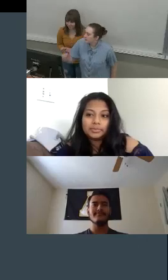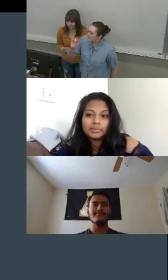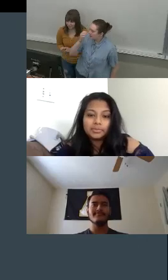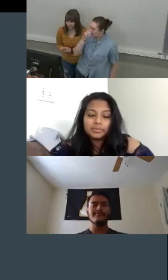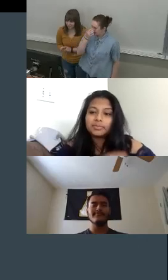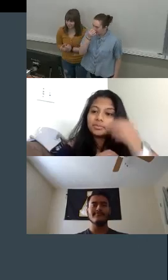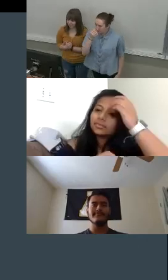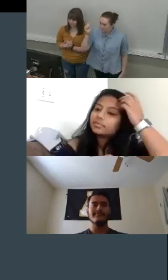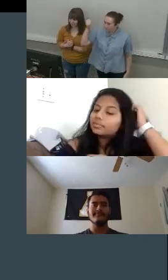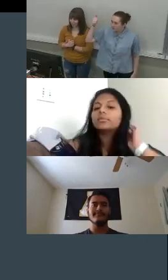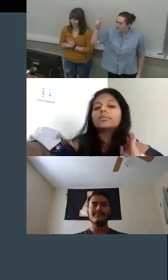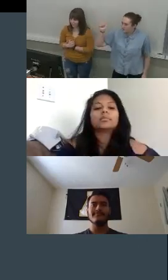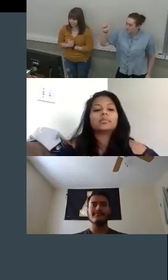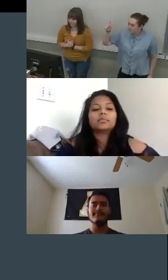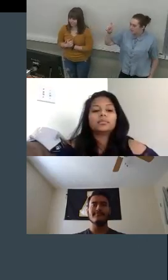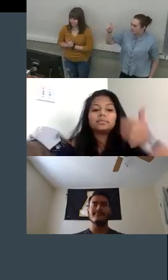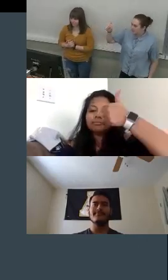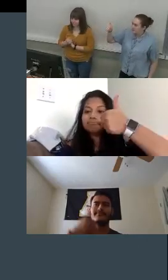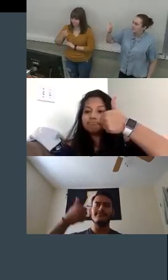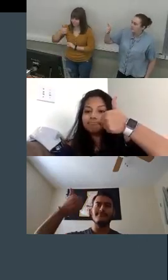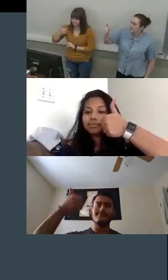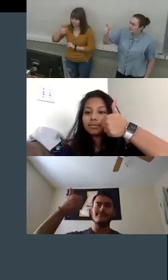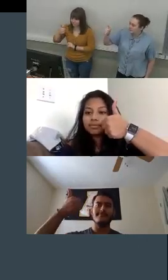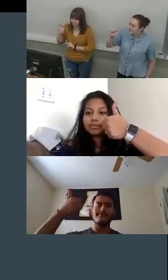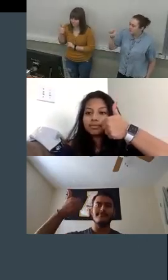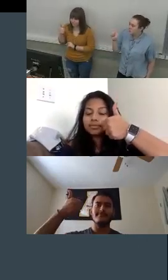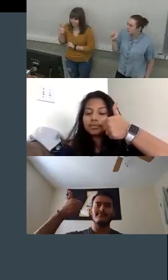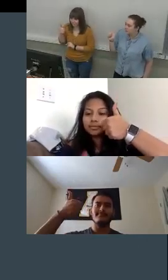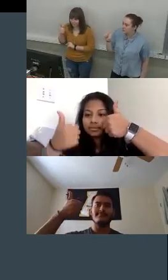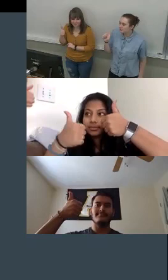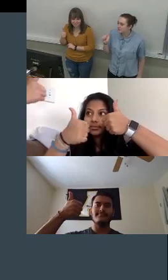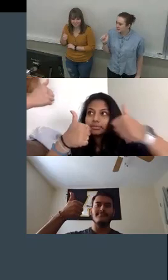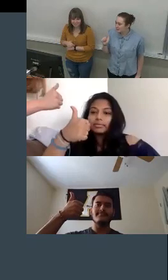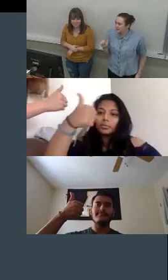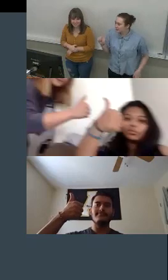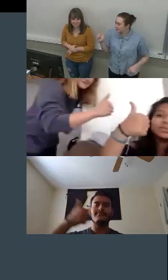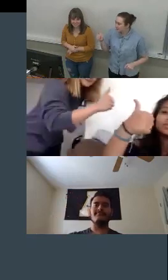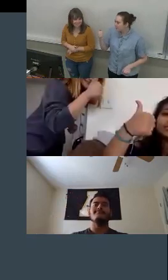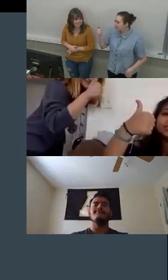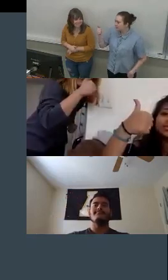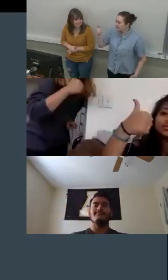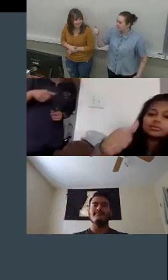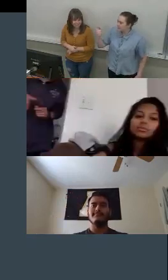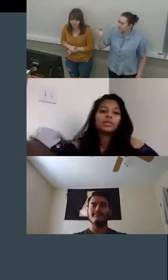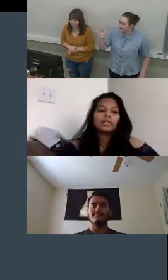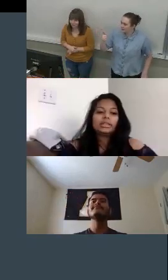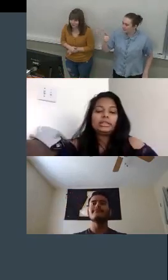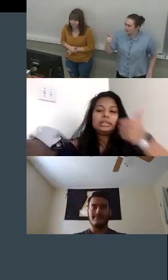Okay, can all y'all give me like a thumbs up if you can see it? Sweet. Yes. You guys can hear us all